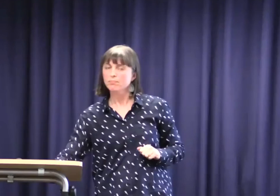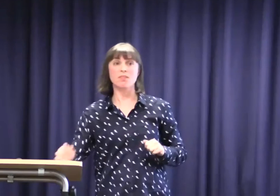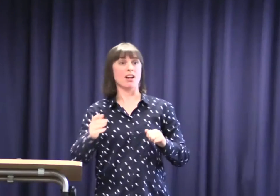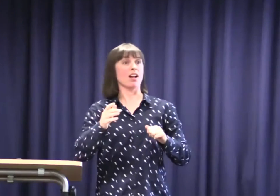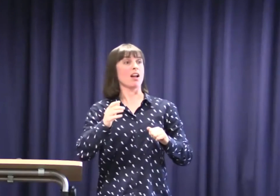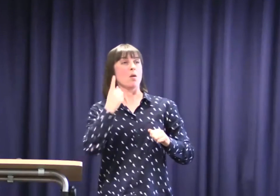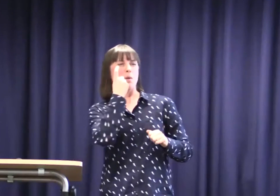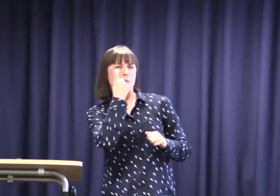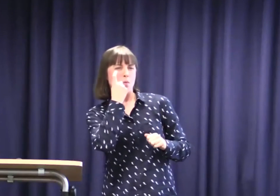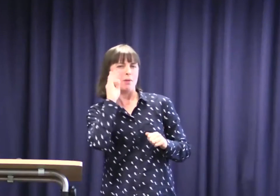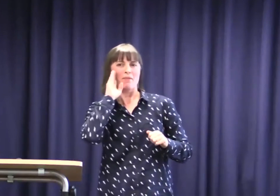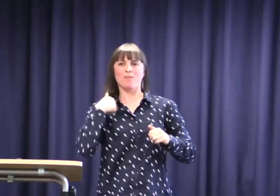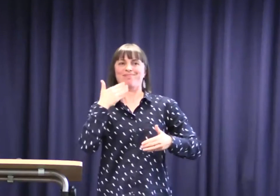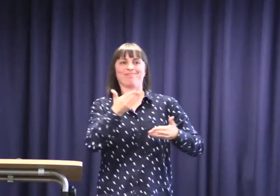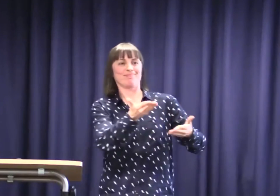August.